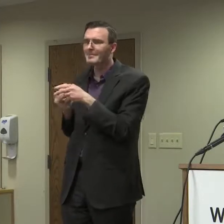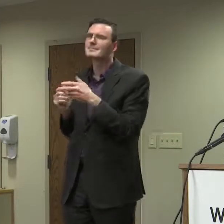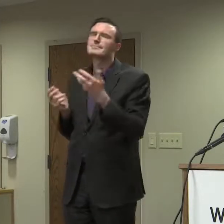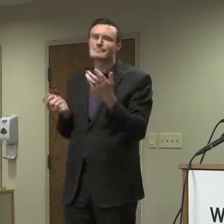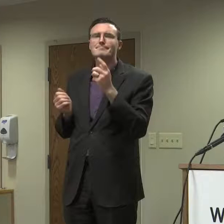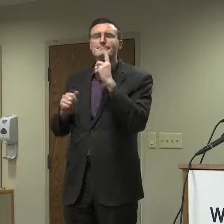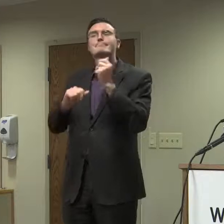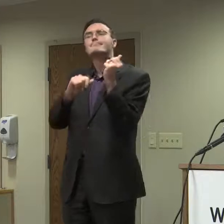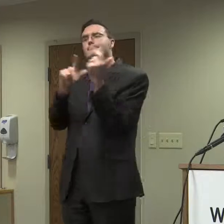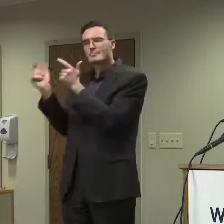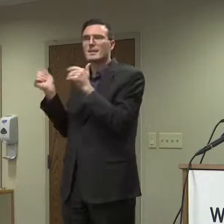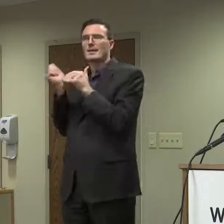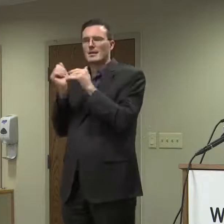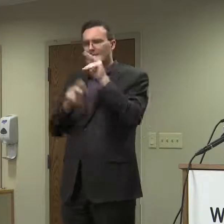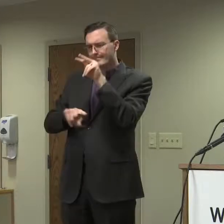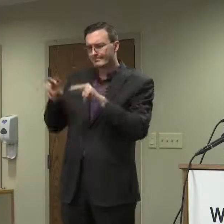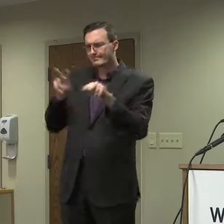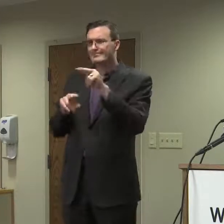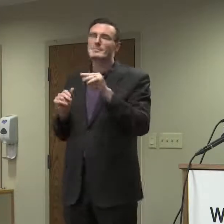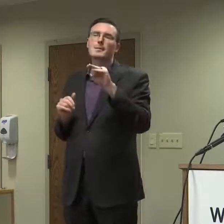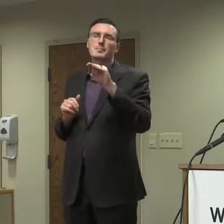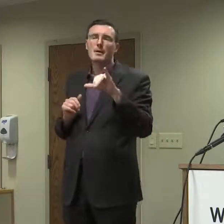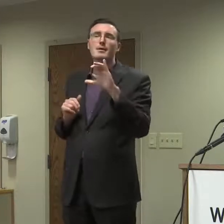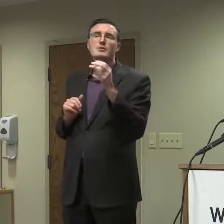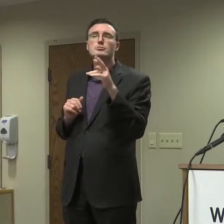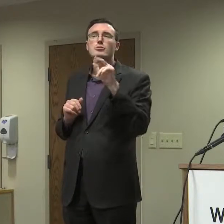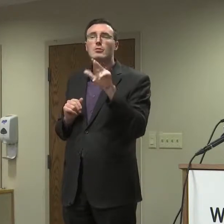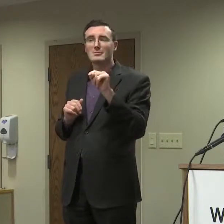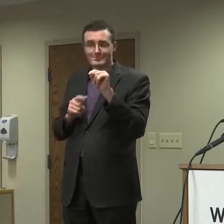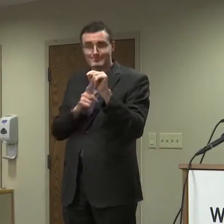again, if you've not enrolled in MyChart, they'll reach out to you by